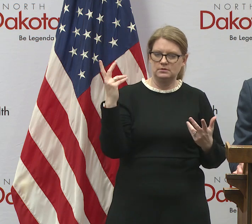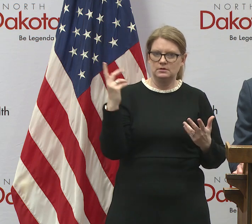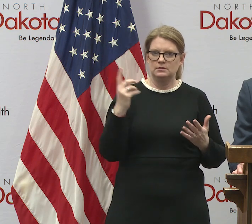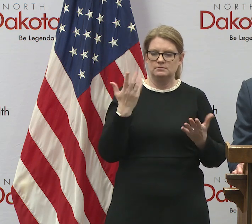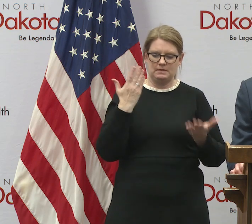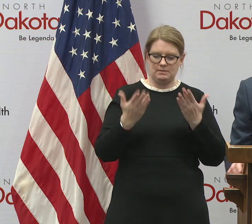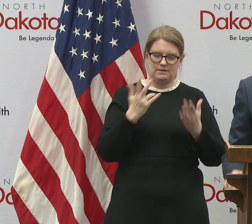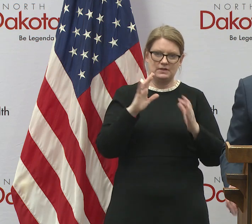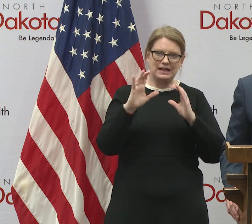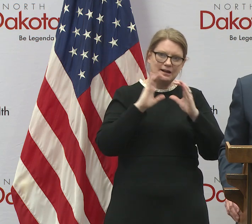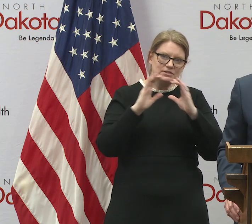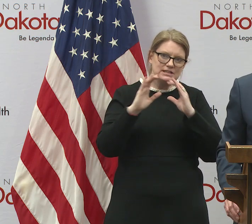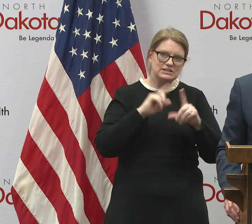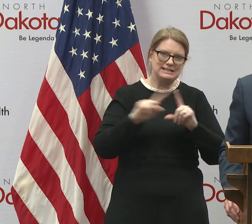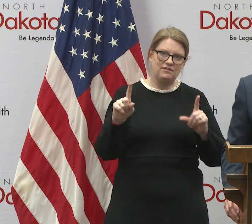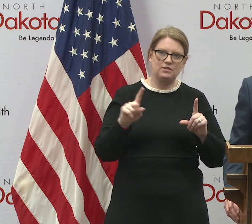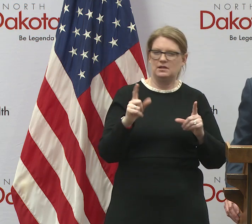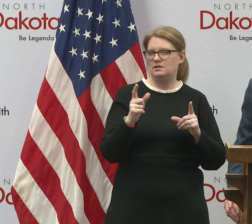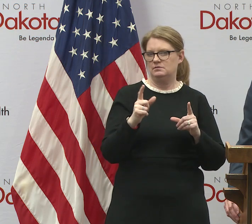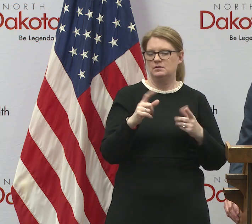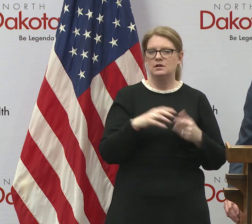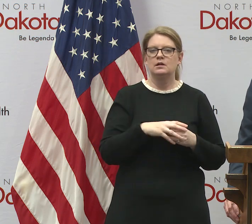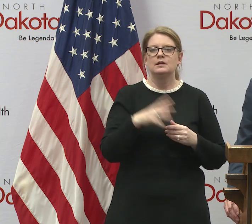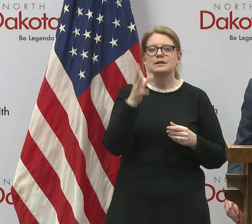have the conversation differently, but that's all at